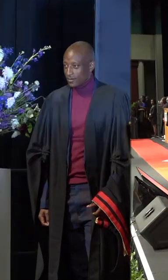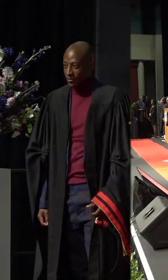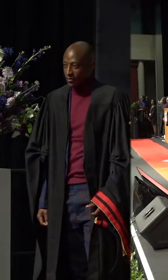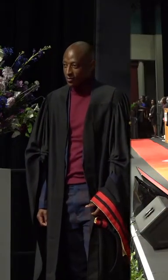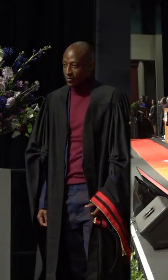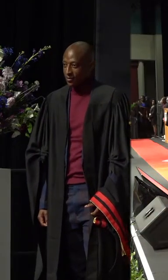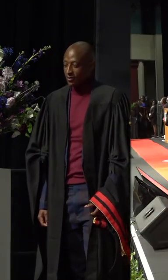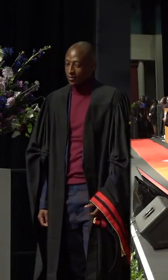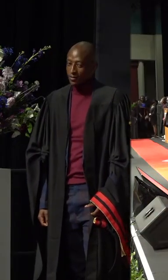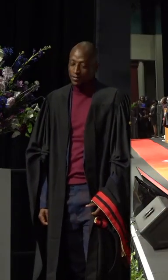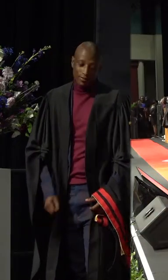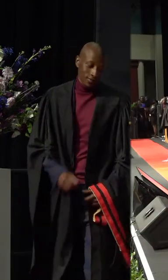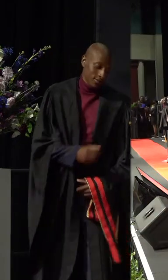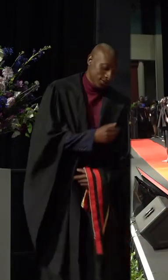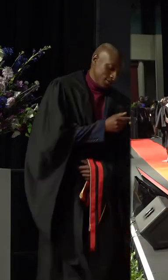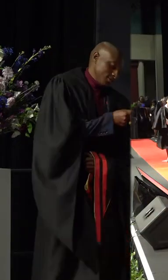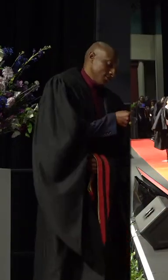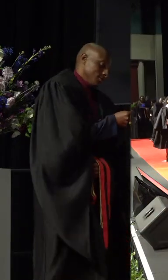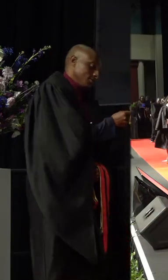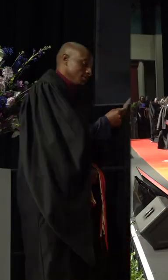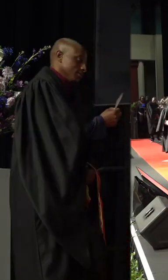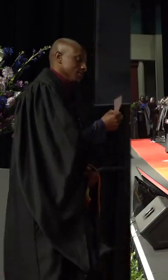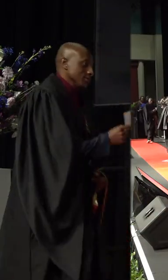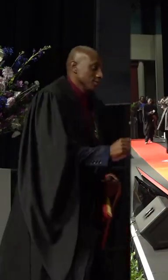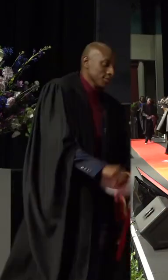Songezo Spambo.